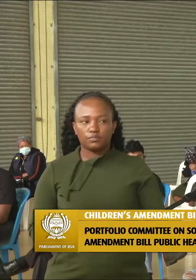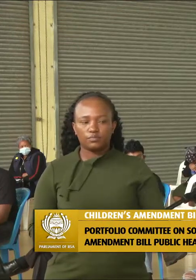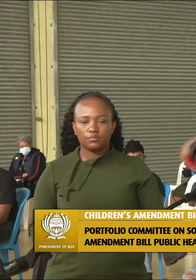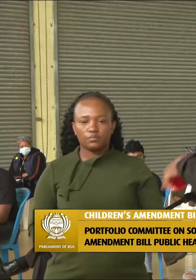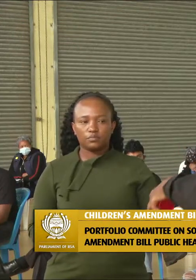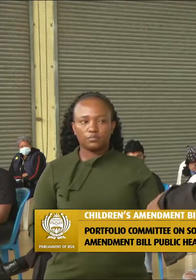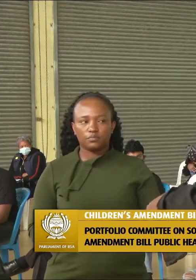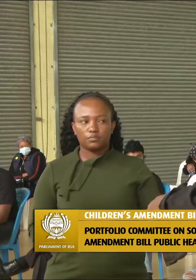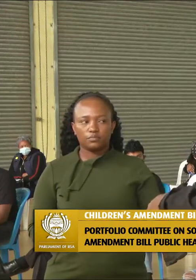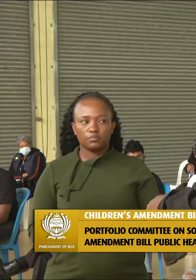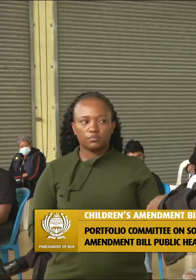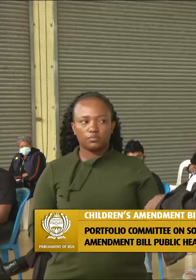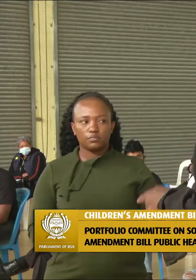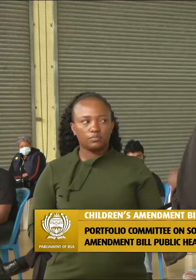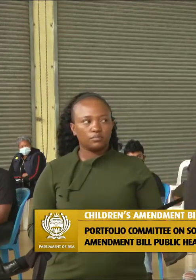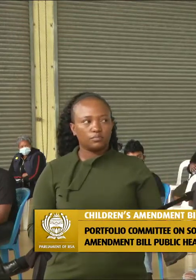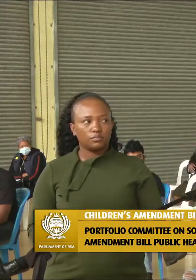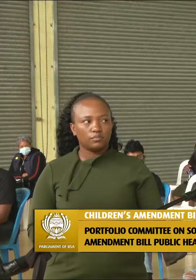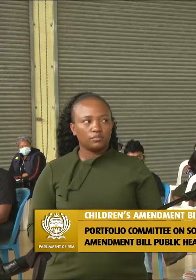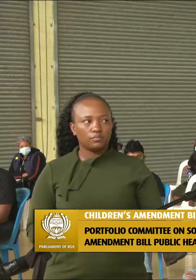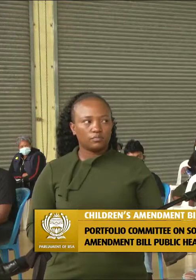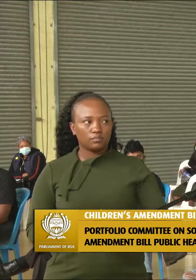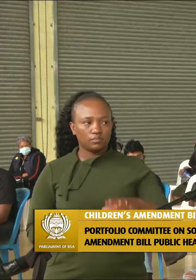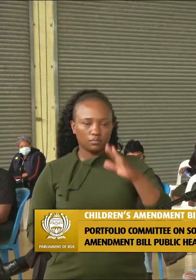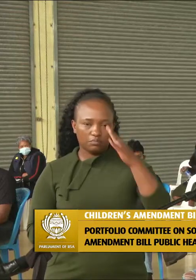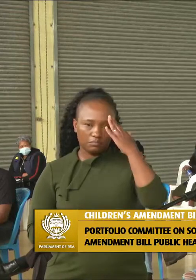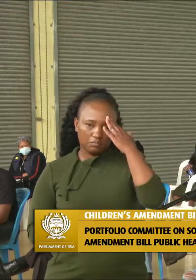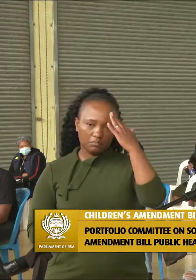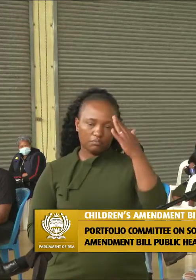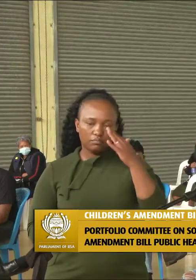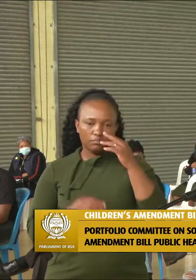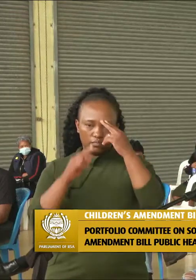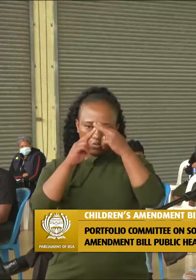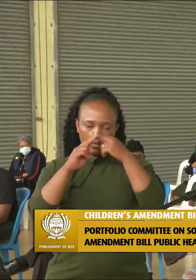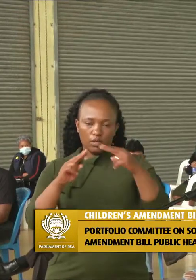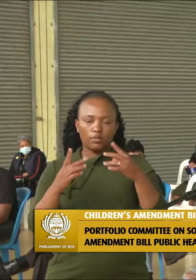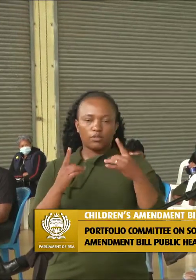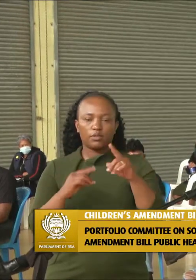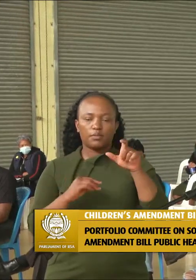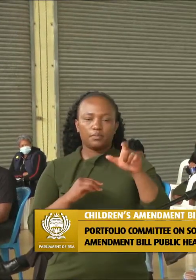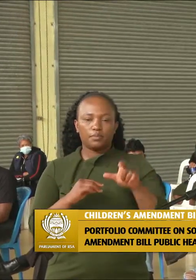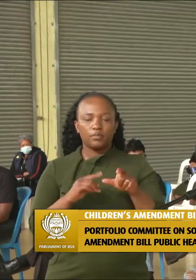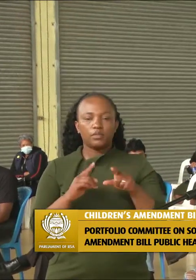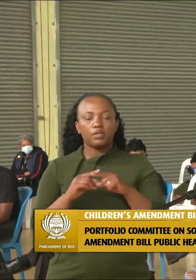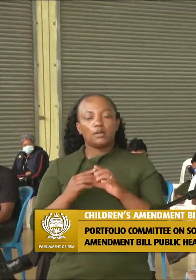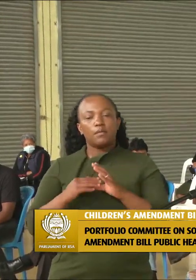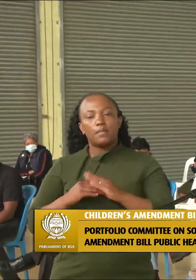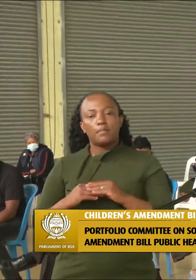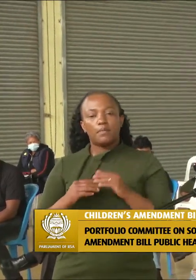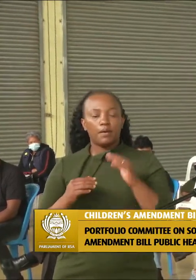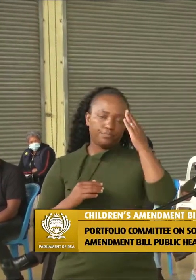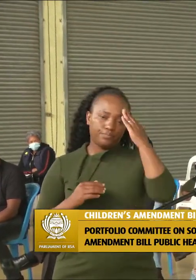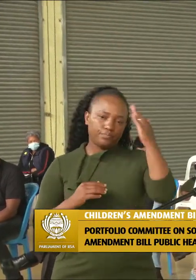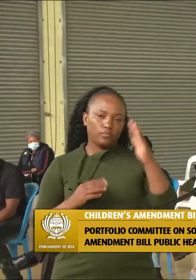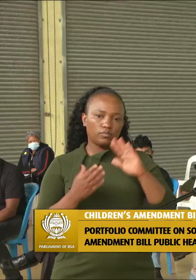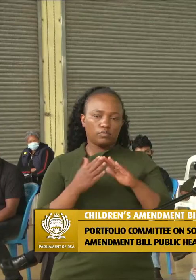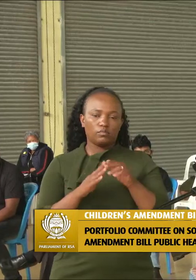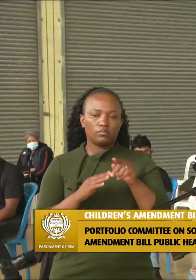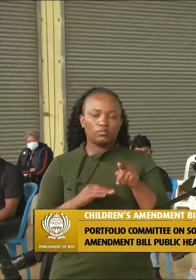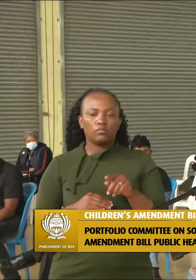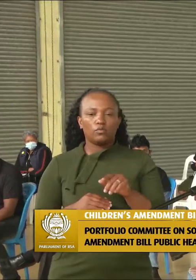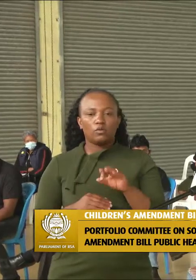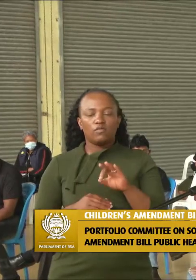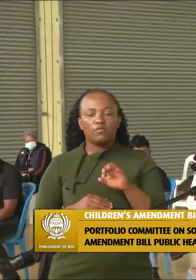ngezingane. Good afternoon, honorable chair and honorable members. Nomphakathi wonke, igama lami